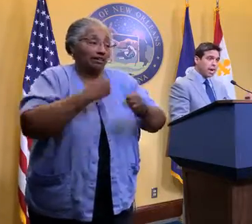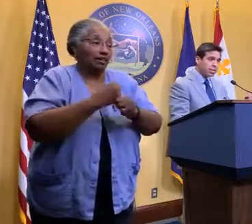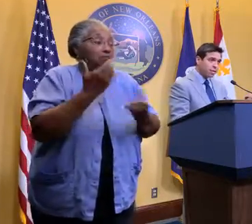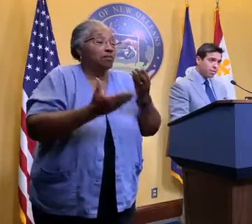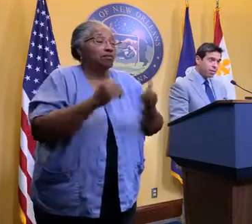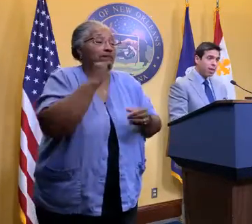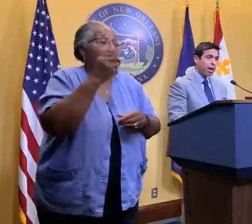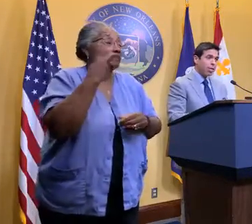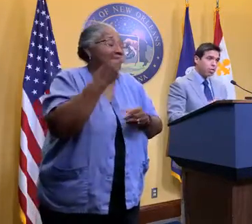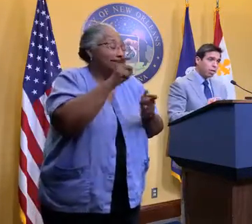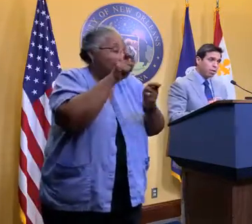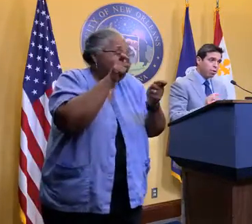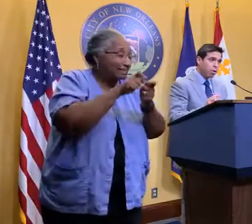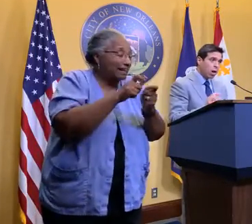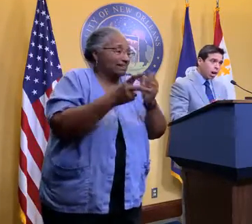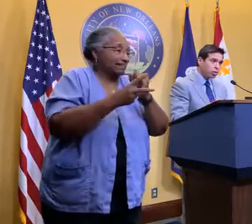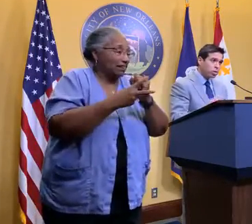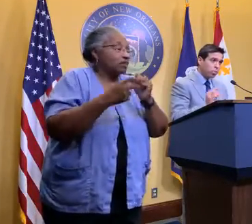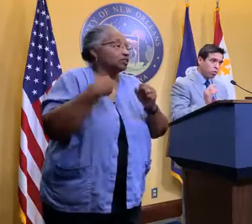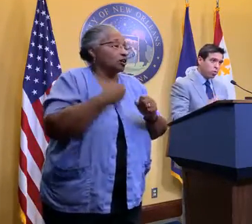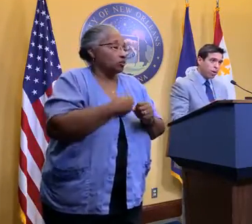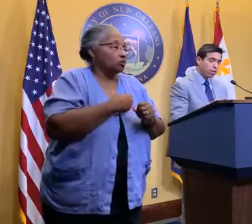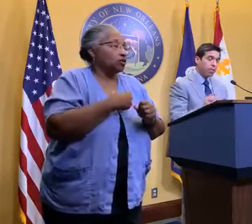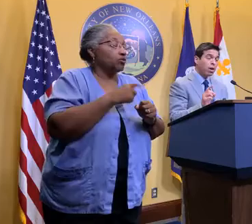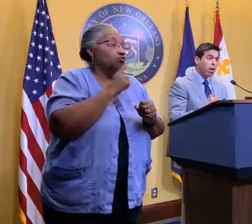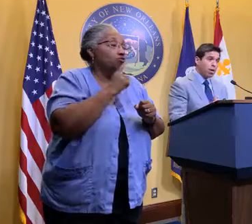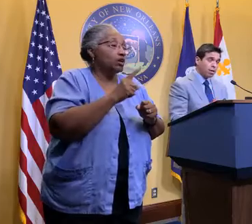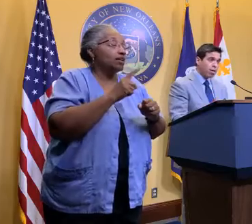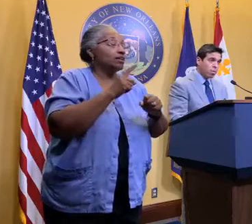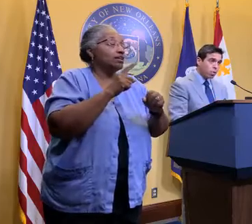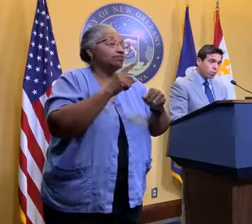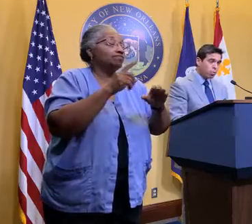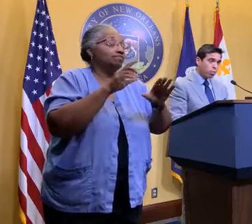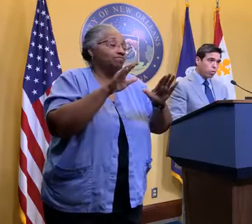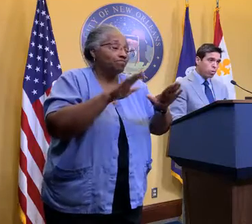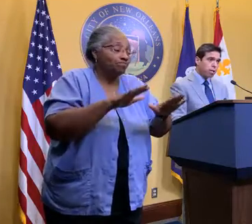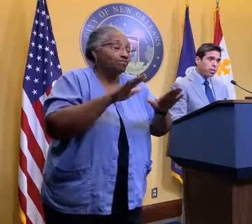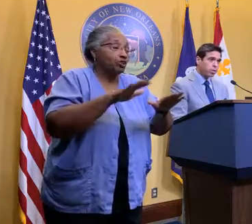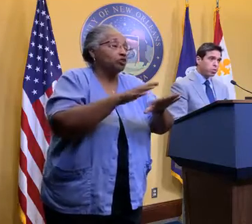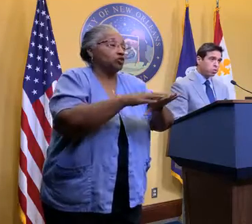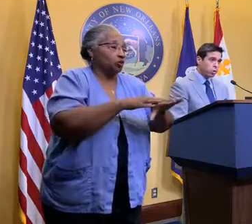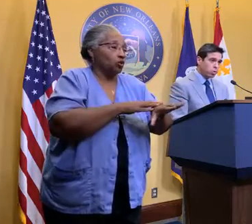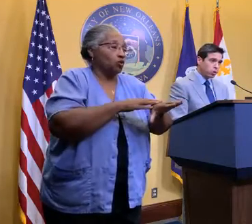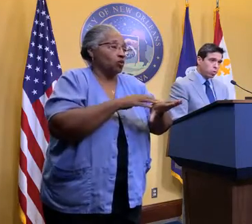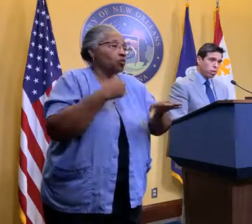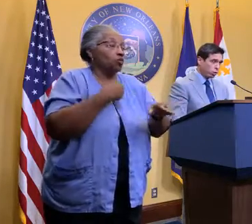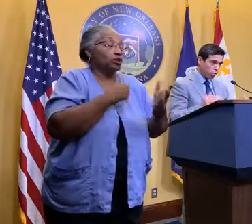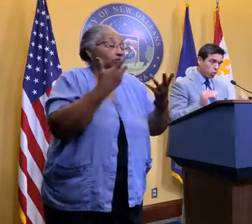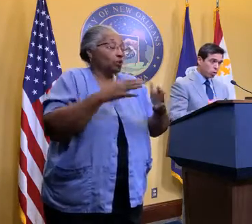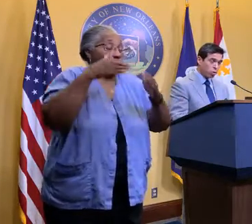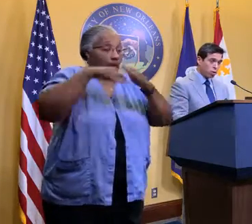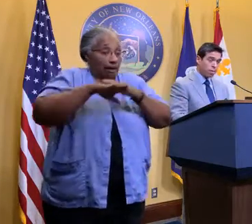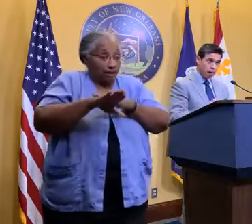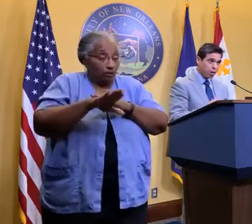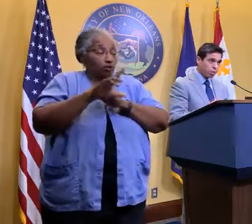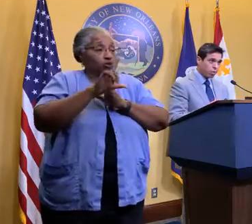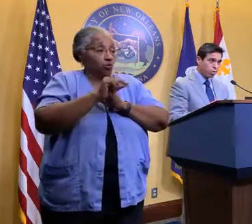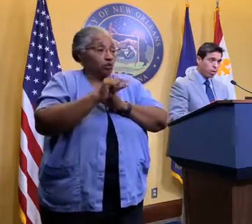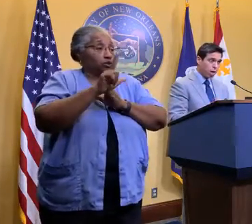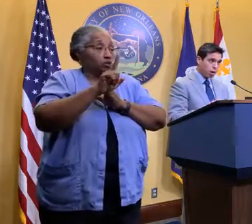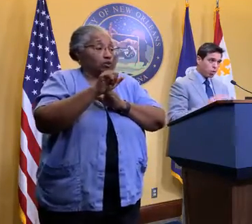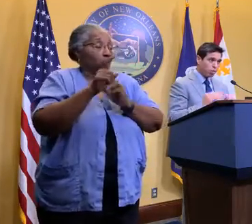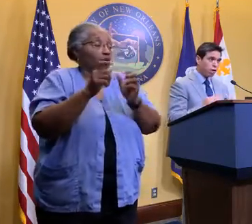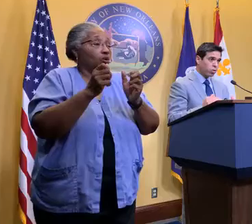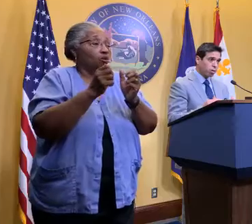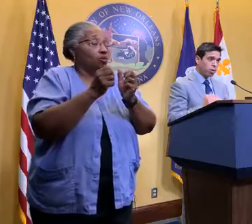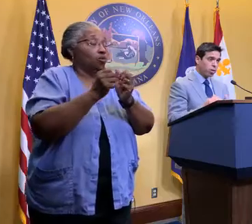see those exact savings, and we're taking a very cautious perspective. As I said, most importantly, not to enter 2021 in a structurally imbalanced